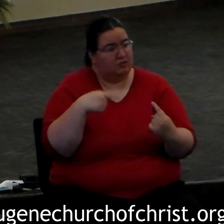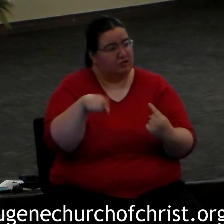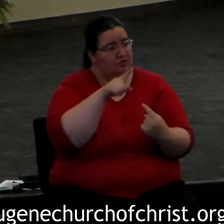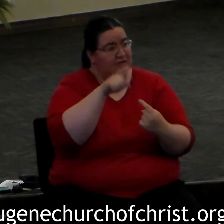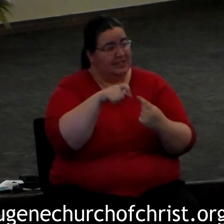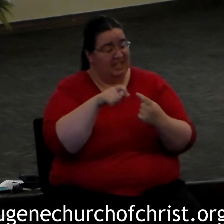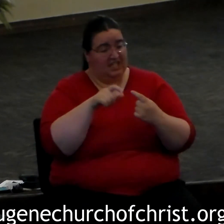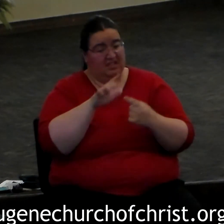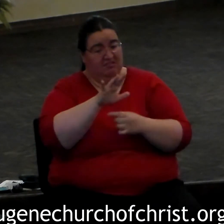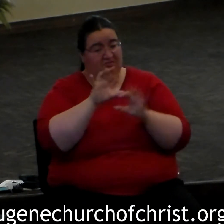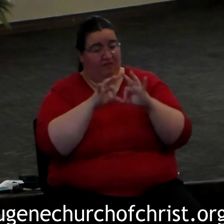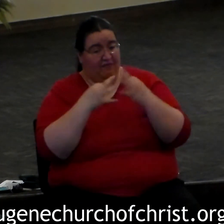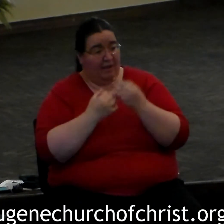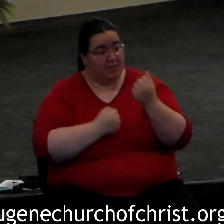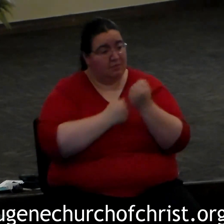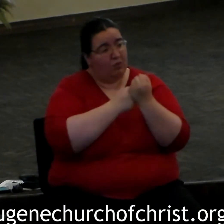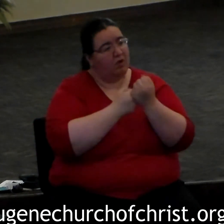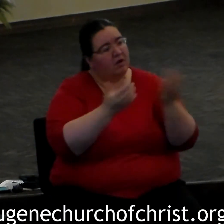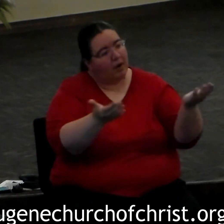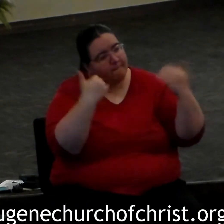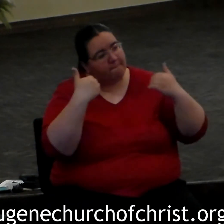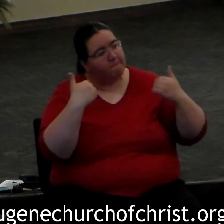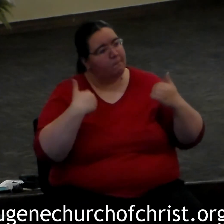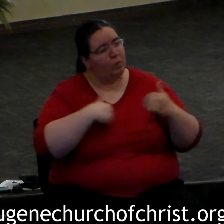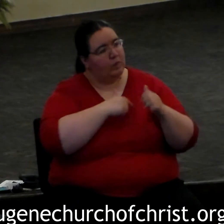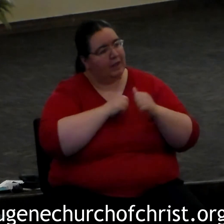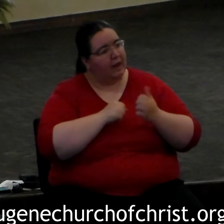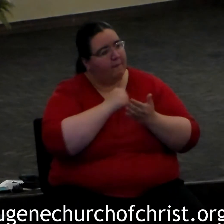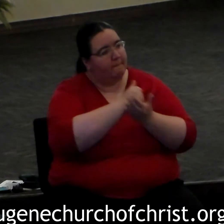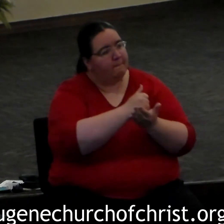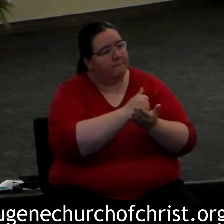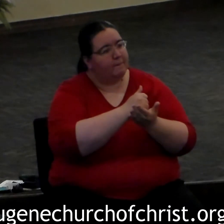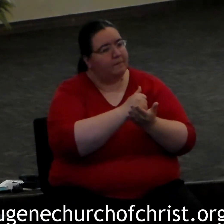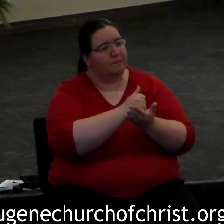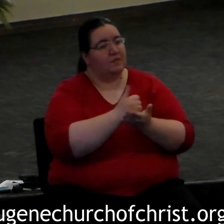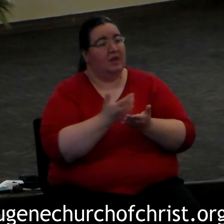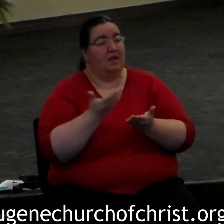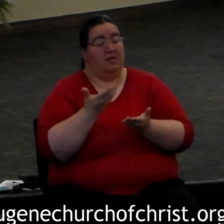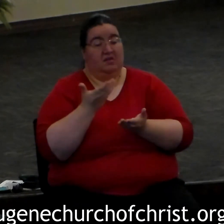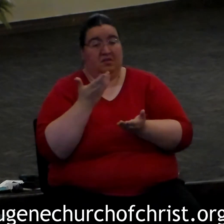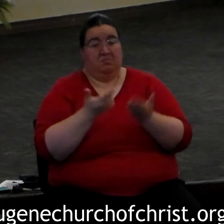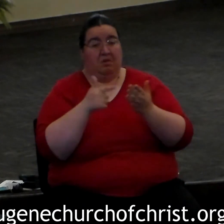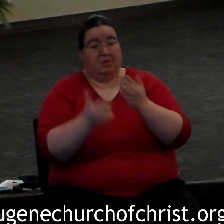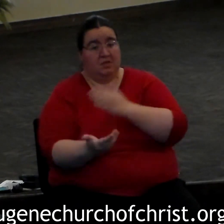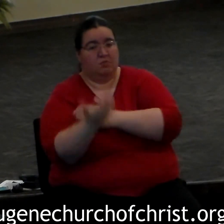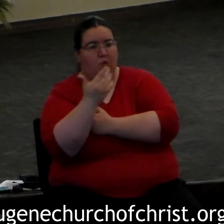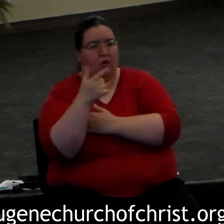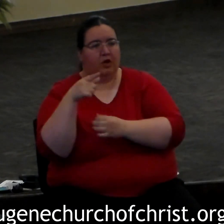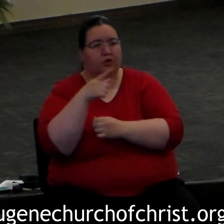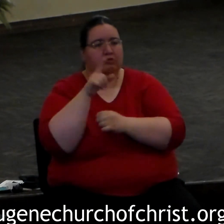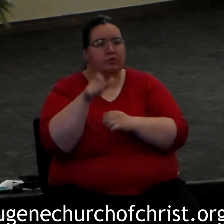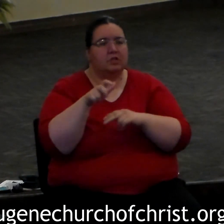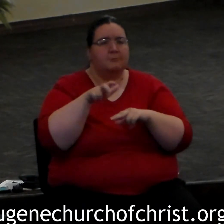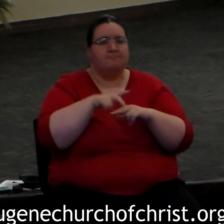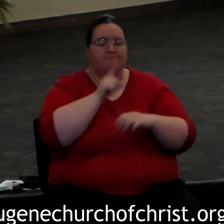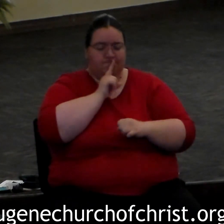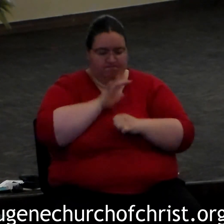sitting right now, need to commit to yourself that I'm not going to be content anymore to not say a word, because the people here in Eugene